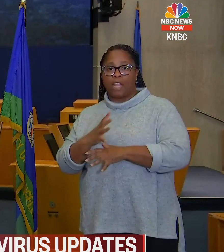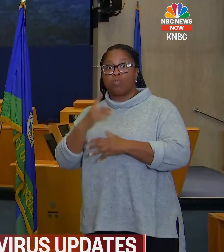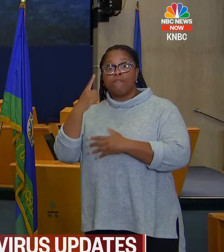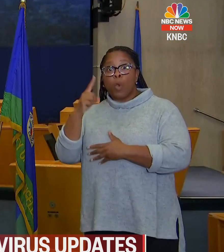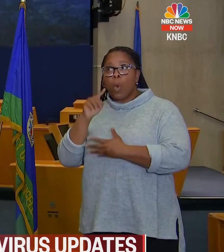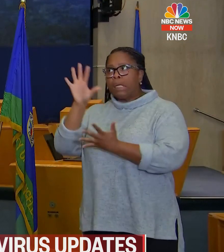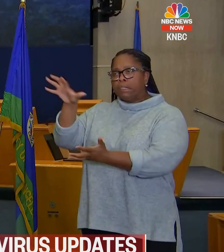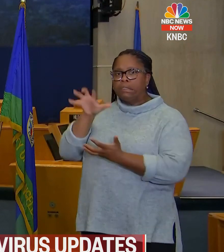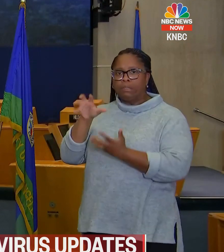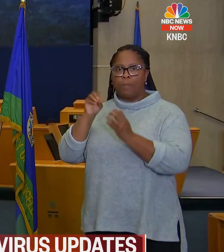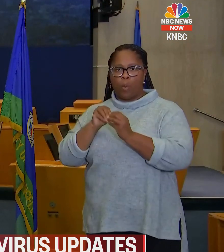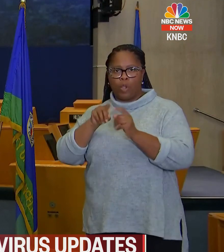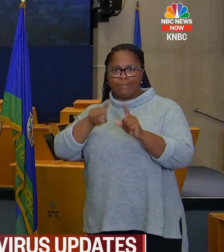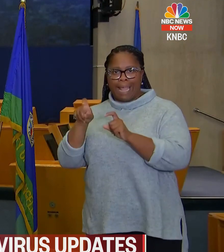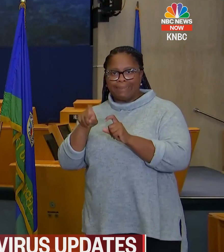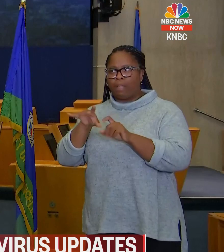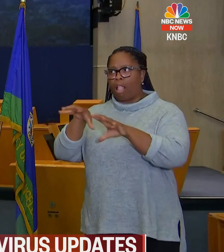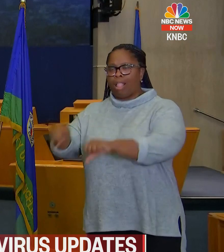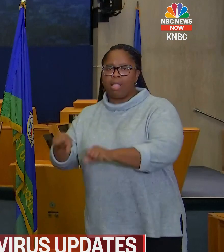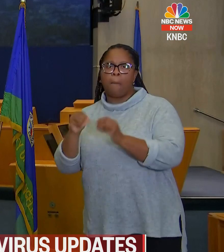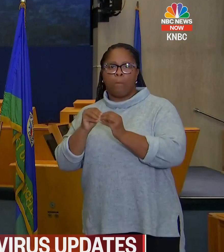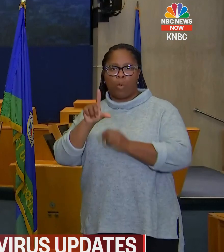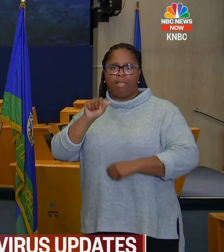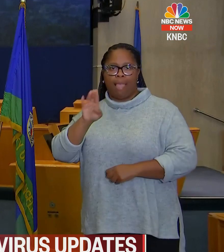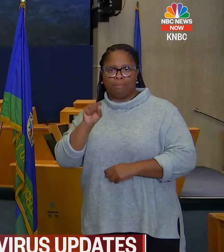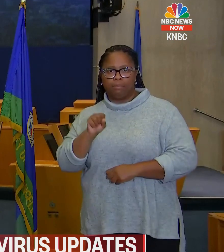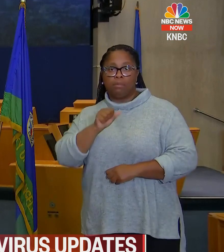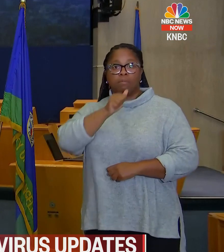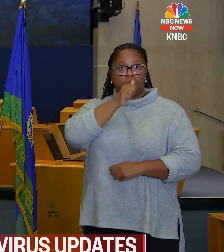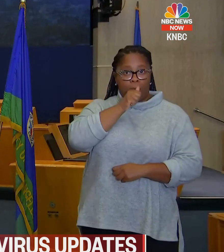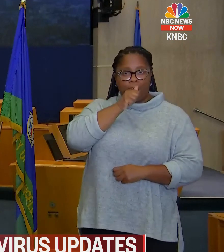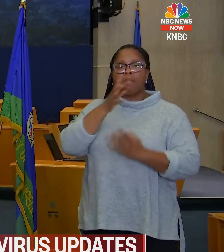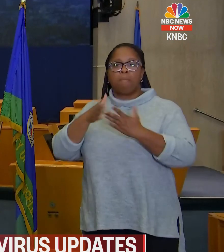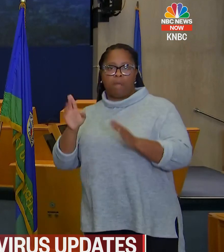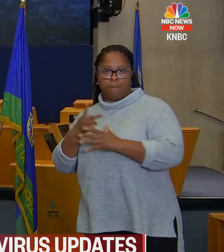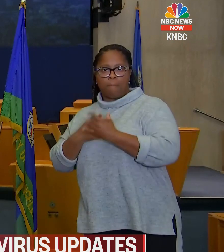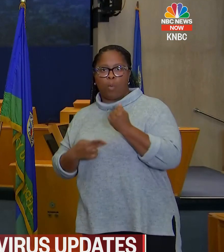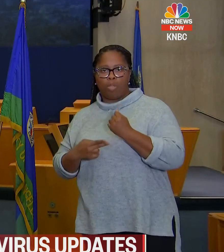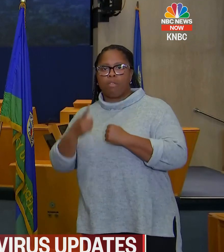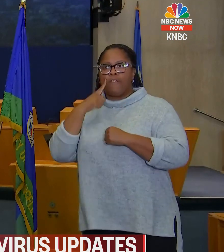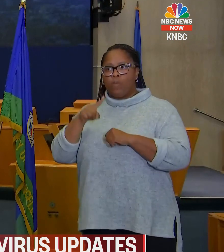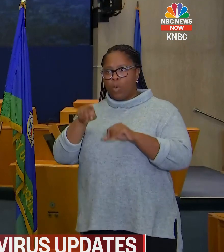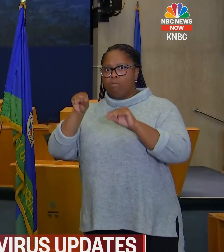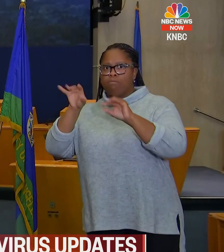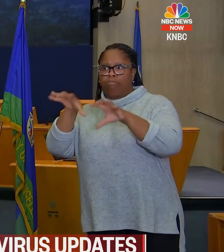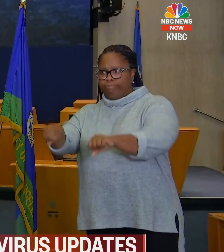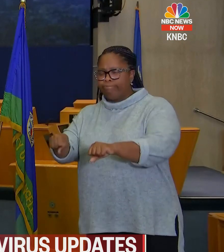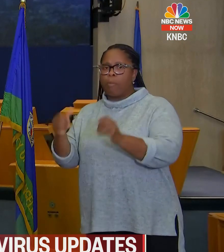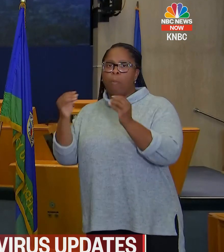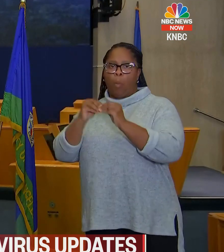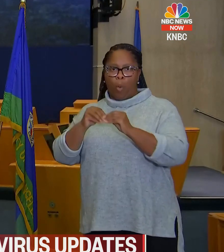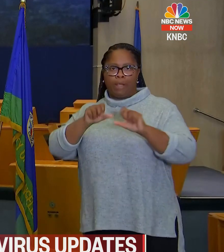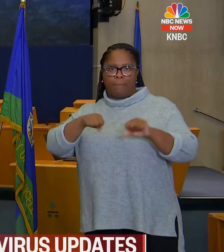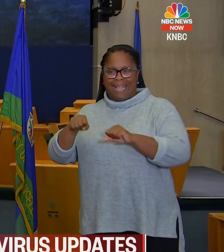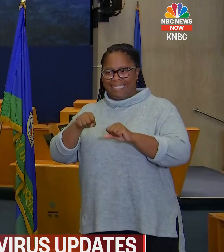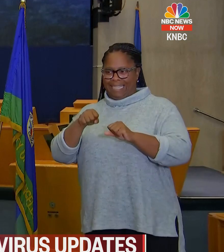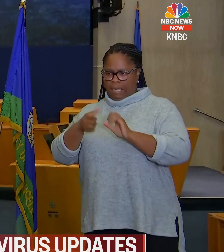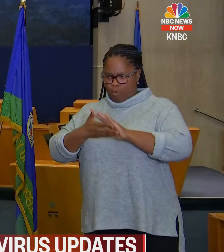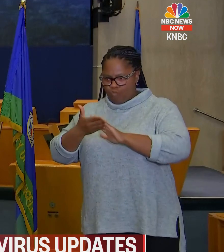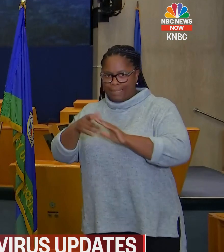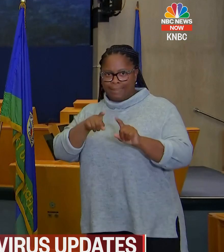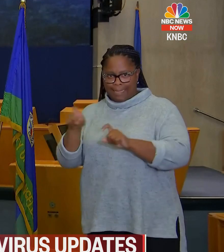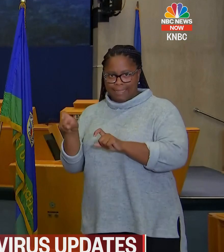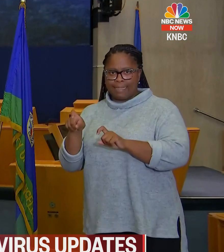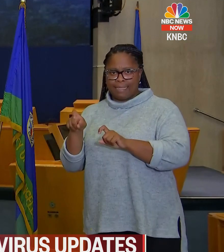tests and laboratories, both public and private, to secure greater lab capacity. But as we have